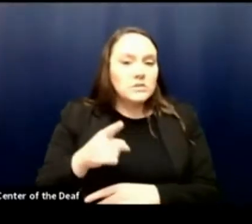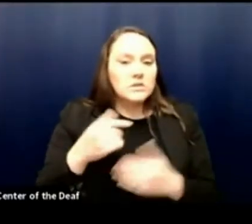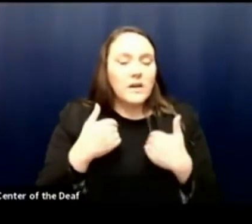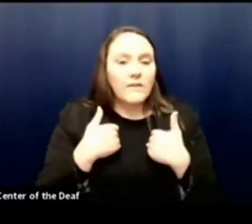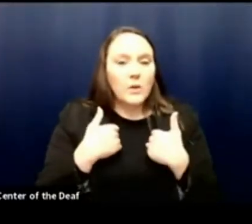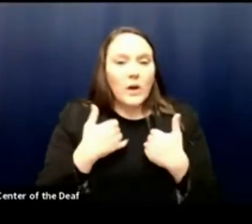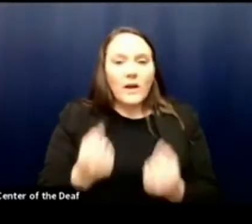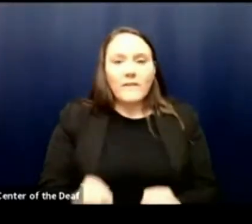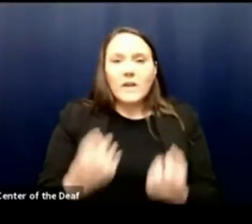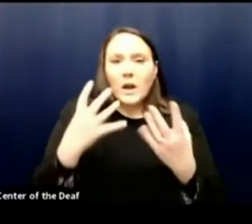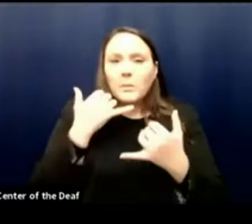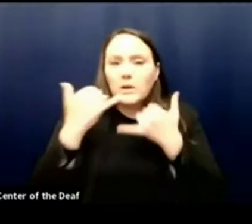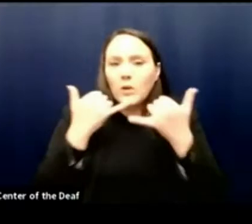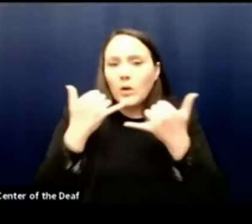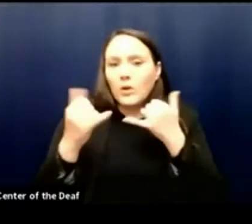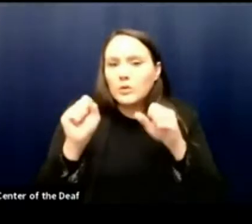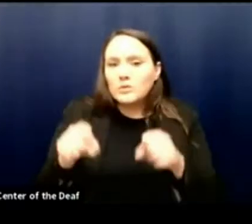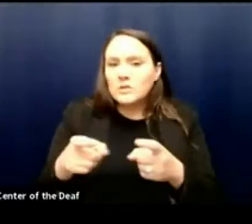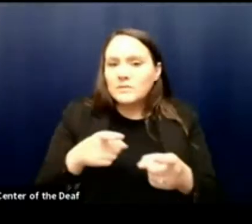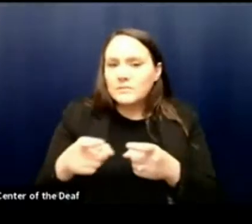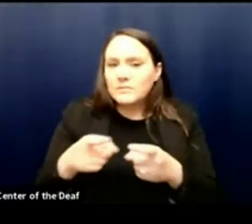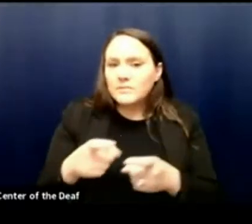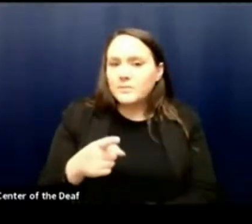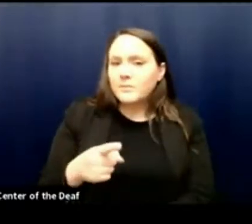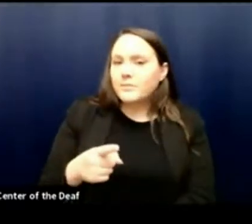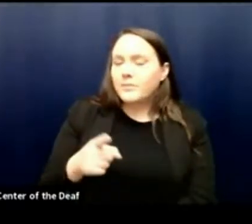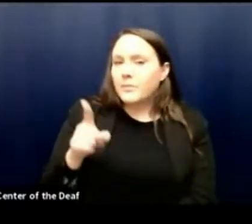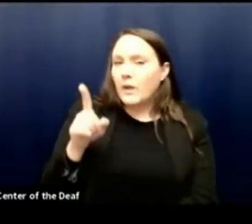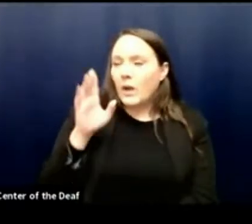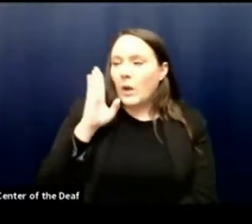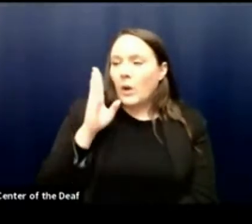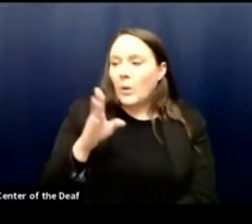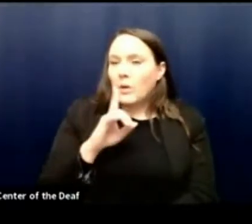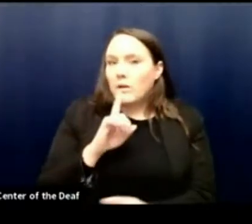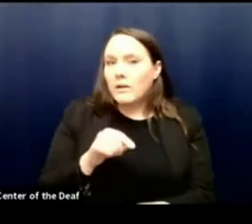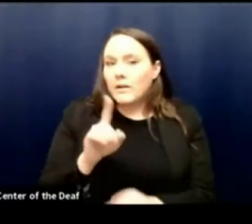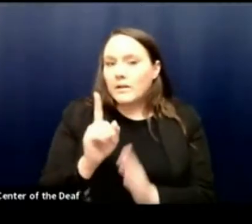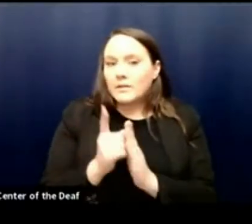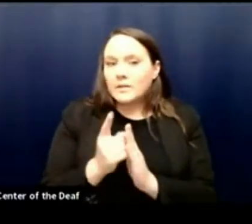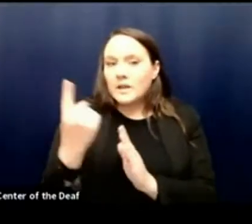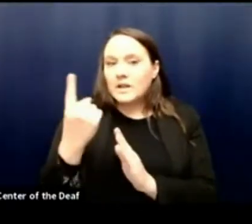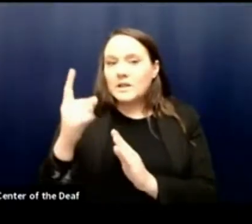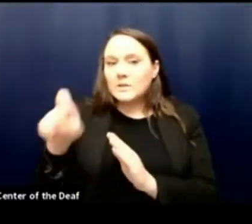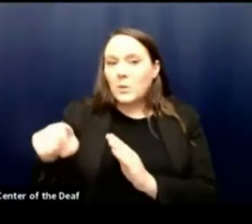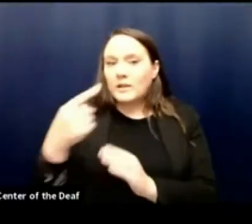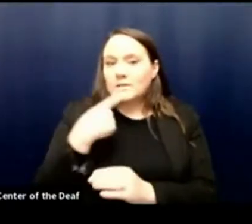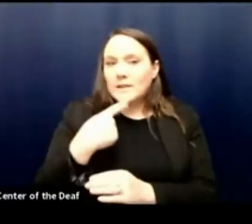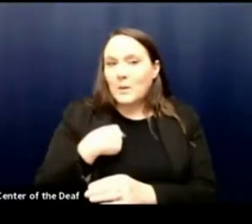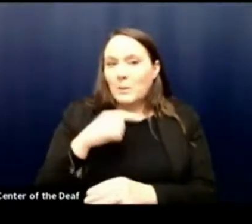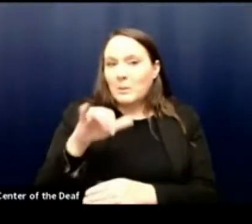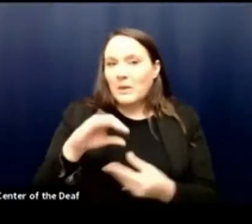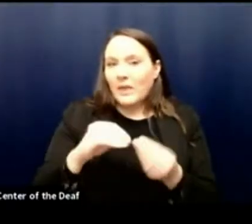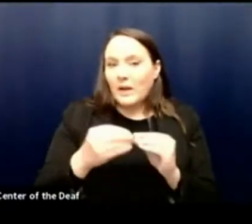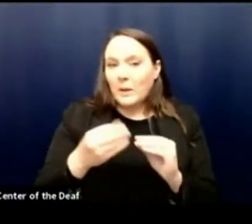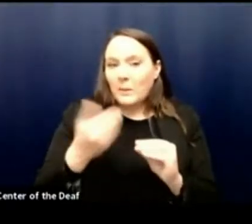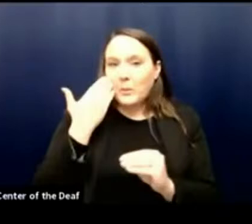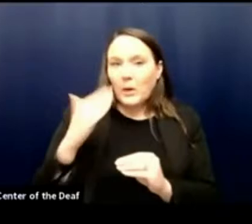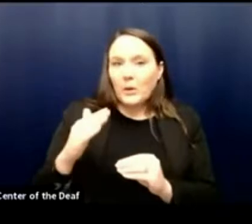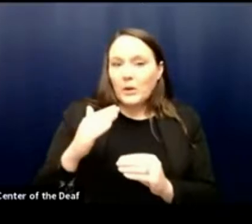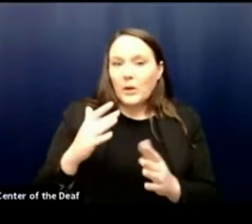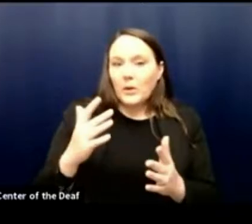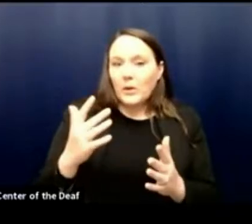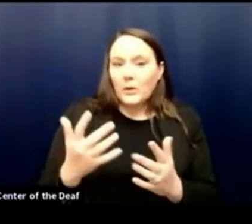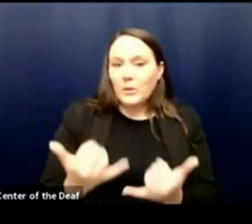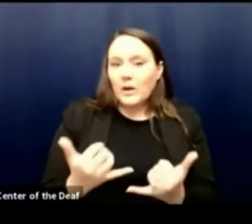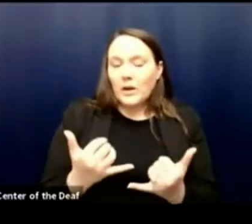realistically handle? We'll get back to you, Jeff. Somebody's got to tell me what that number is, because I don't know it off the top of my head. Oh, she's going to